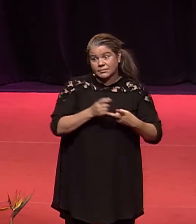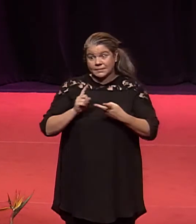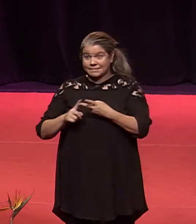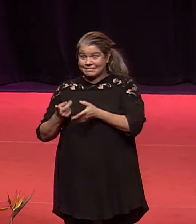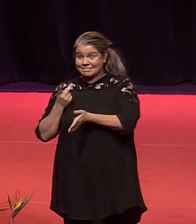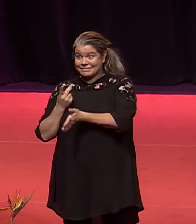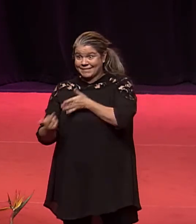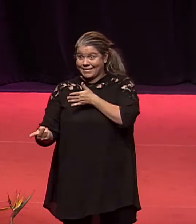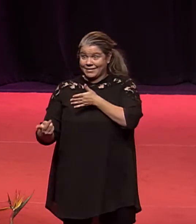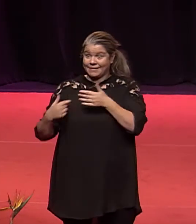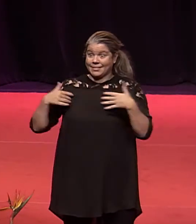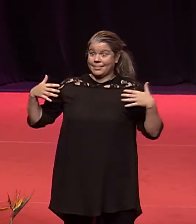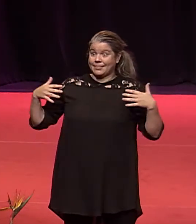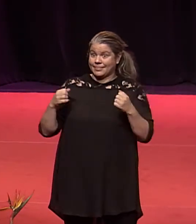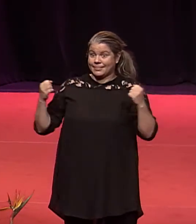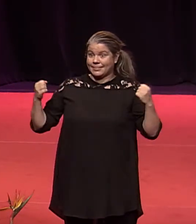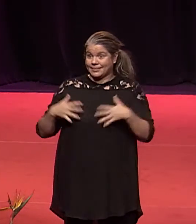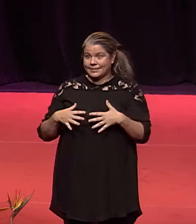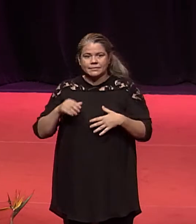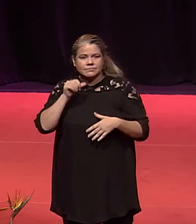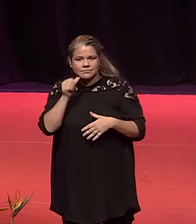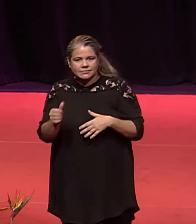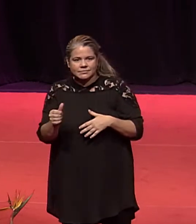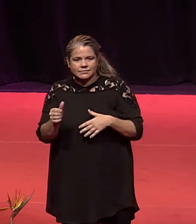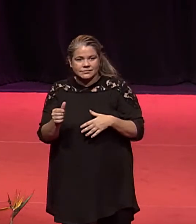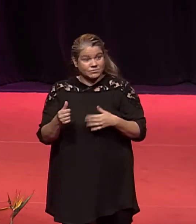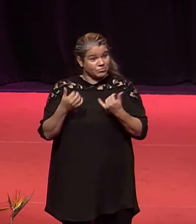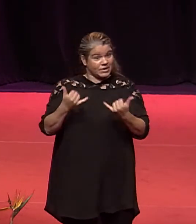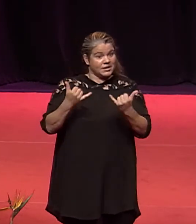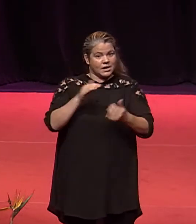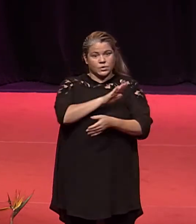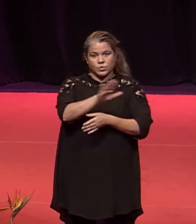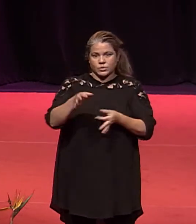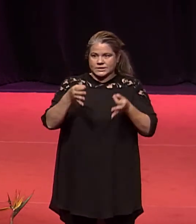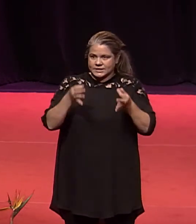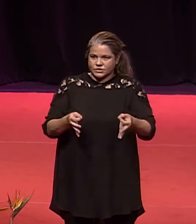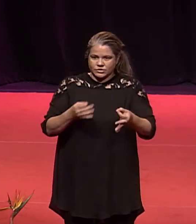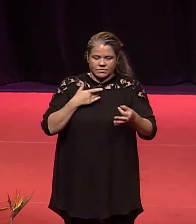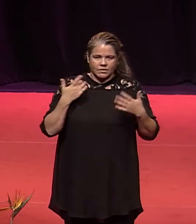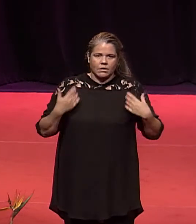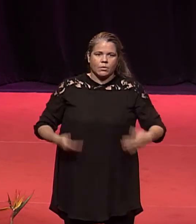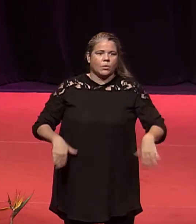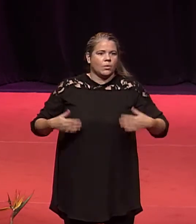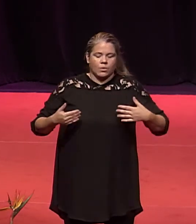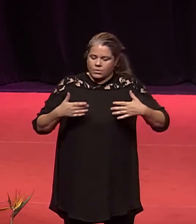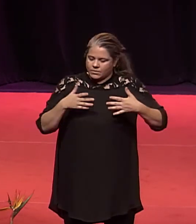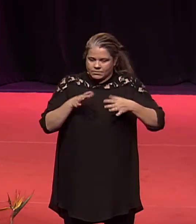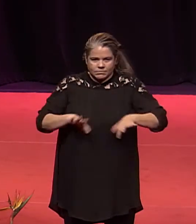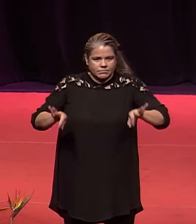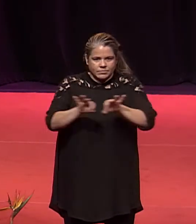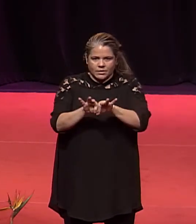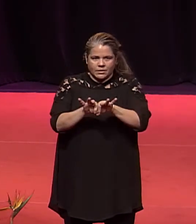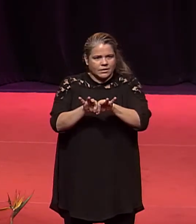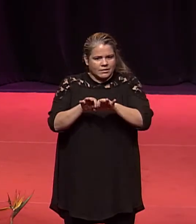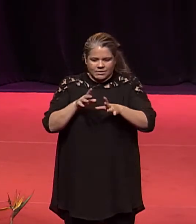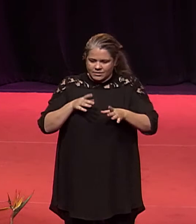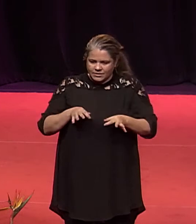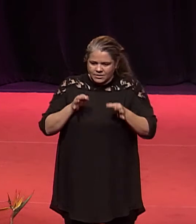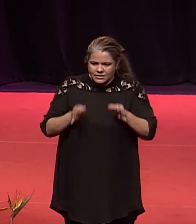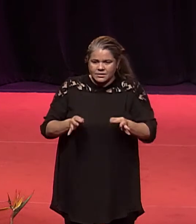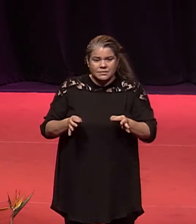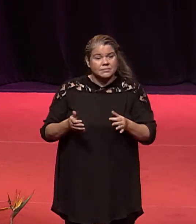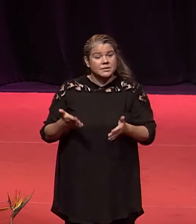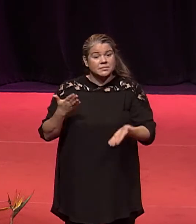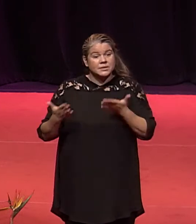fail. Right now, every decision that you make feels critically important. But there's something that you may